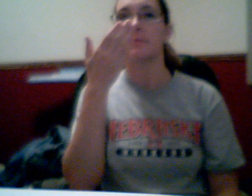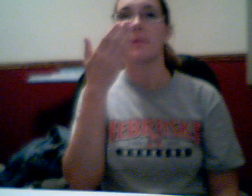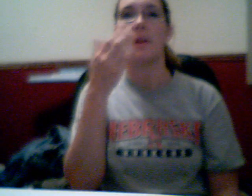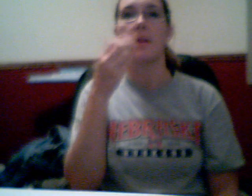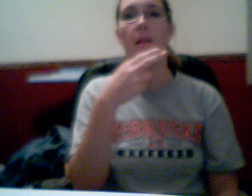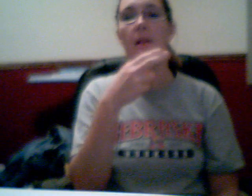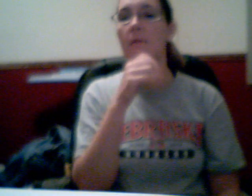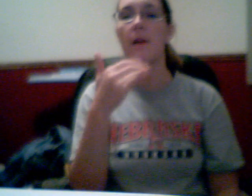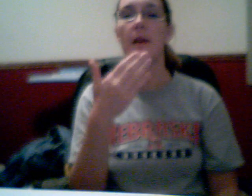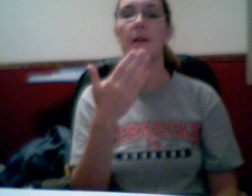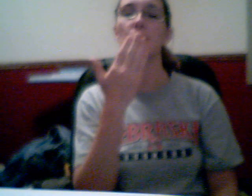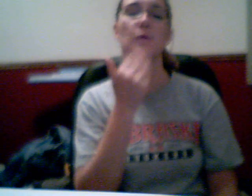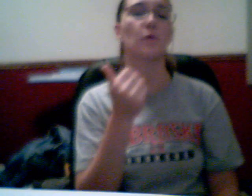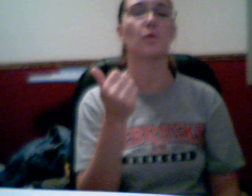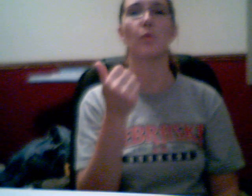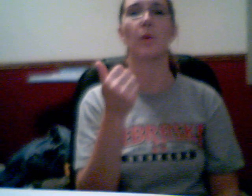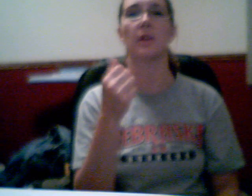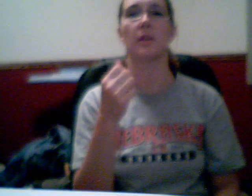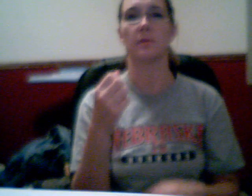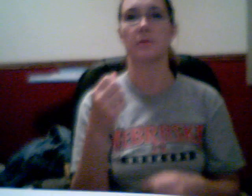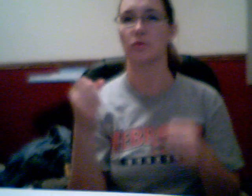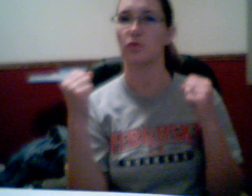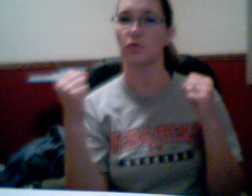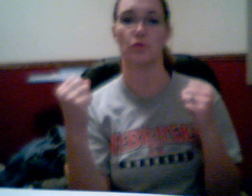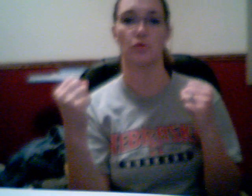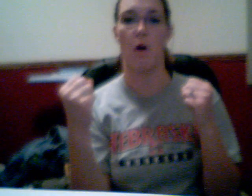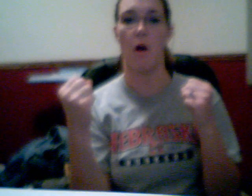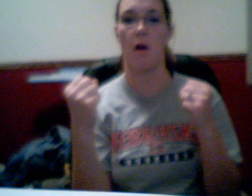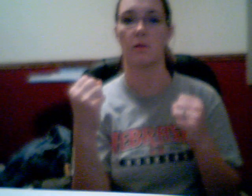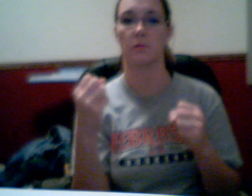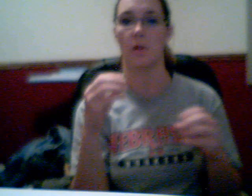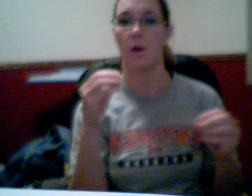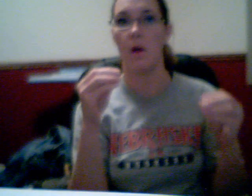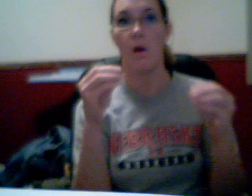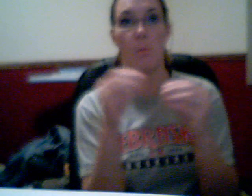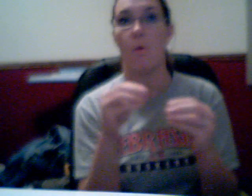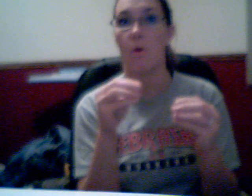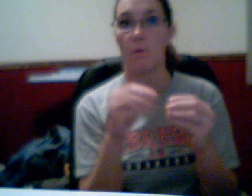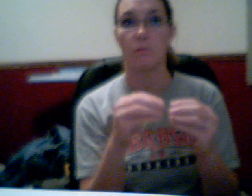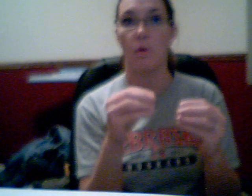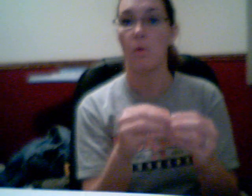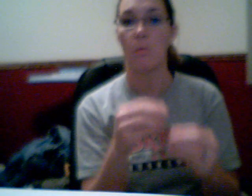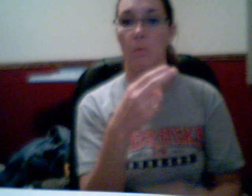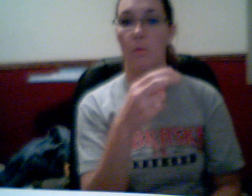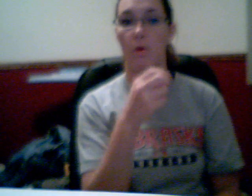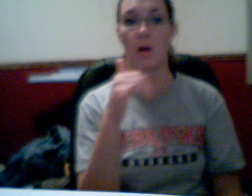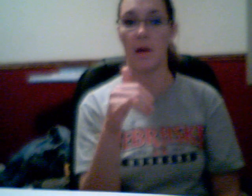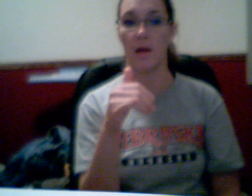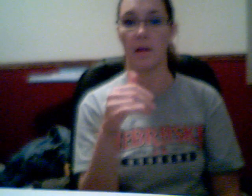undone. Her long brown hair blew loose in the wind. Then Pa stepped up on the whiffle